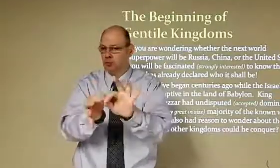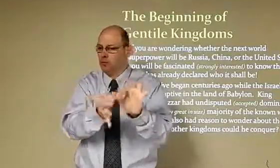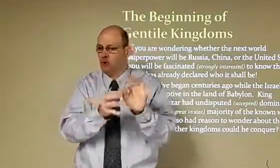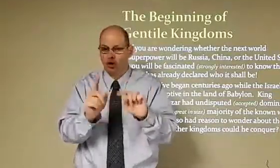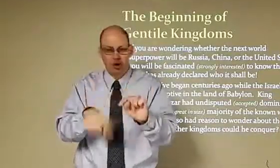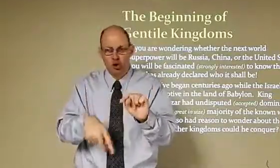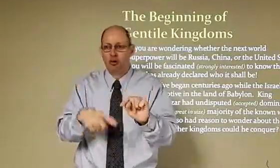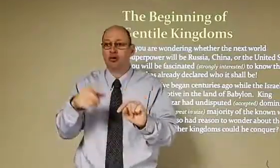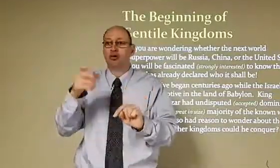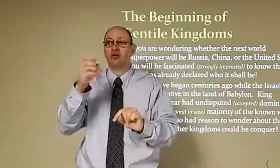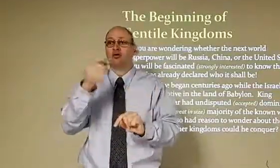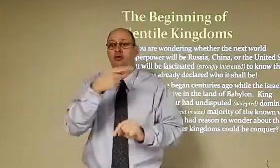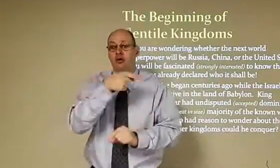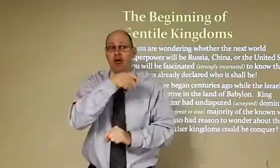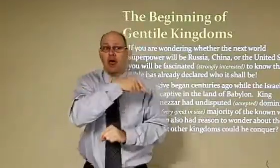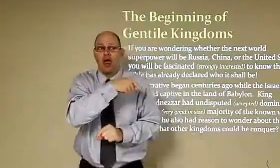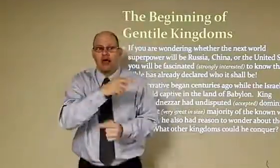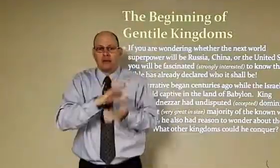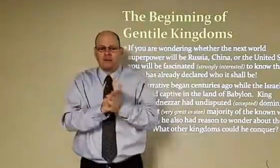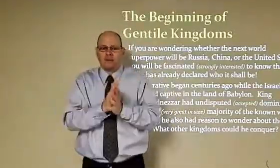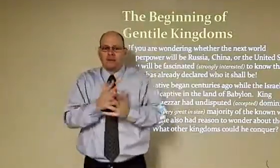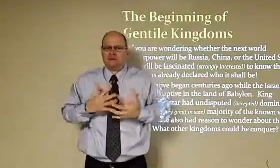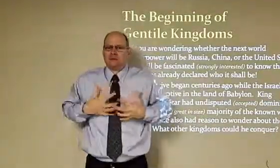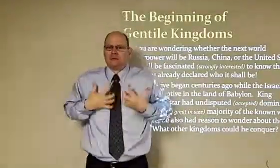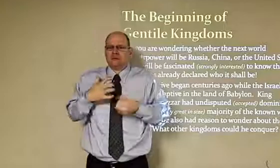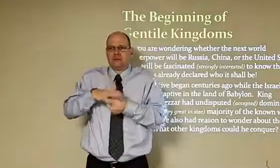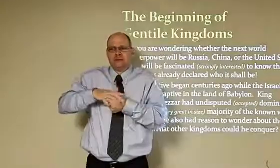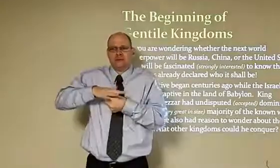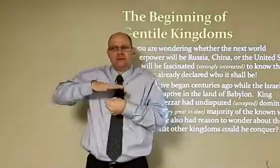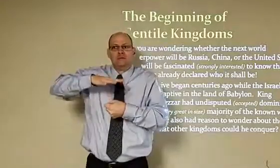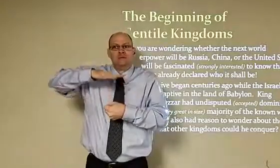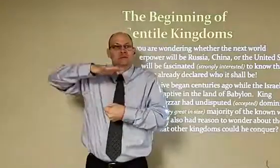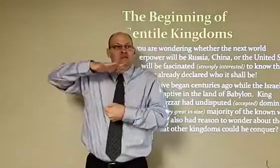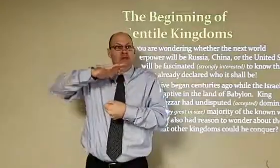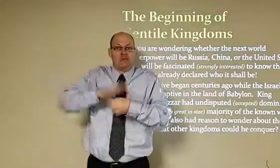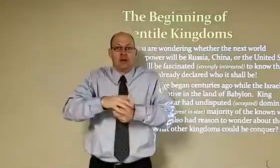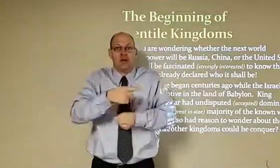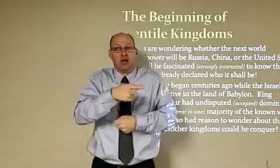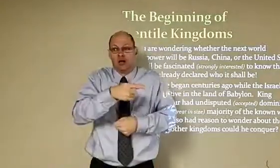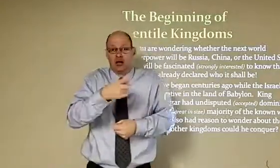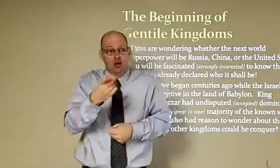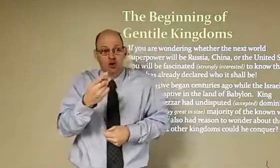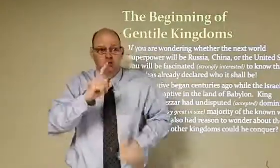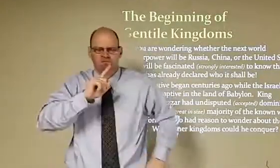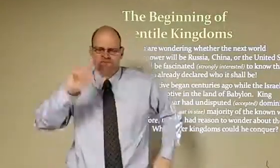the ability to explain that dream. He became very upset, very angered about it.